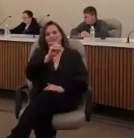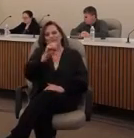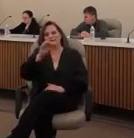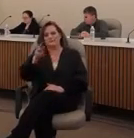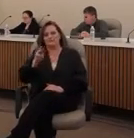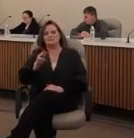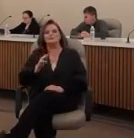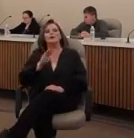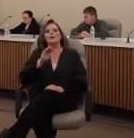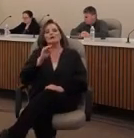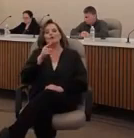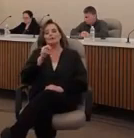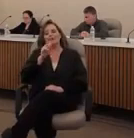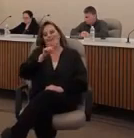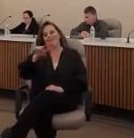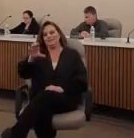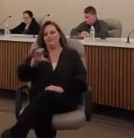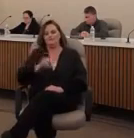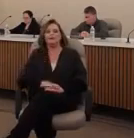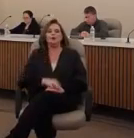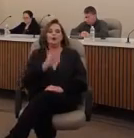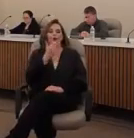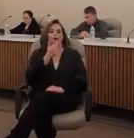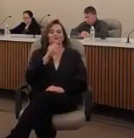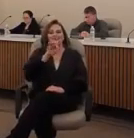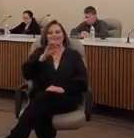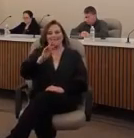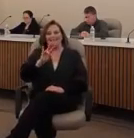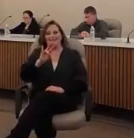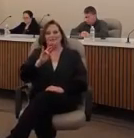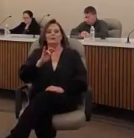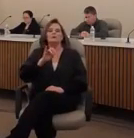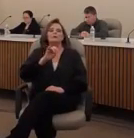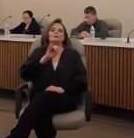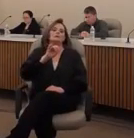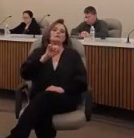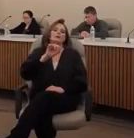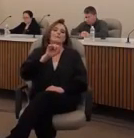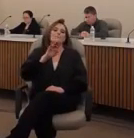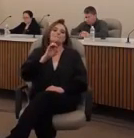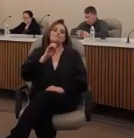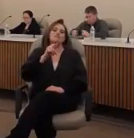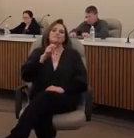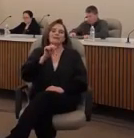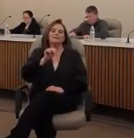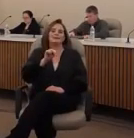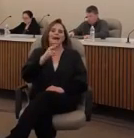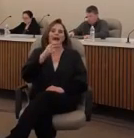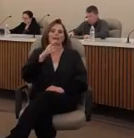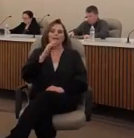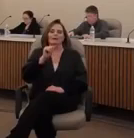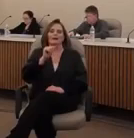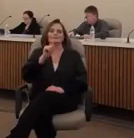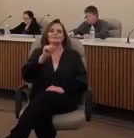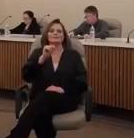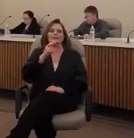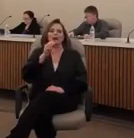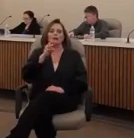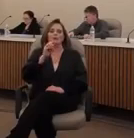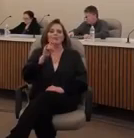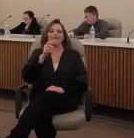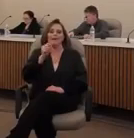2020-006, Cam Enterprises LLC, 1387 Brighton Henrietta Town Line Road, to operate a property maintenance retail